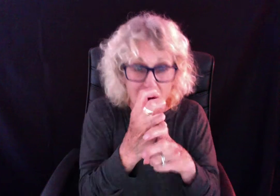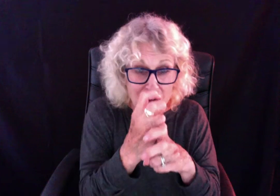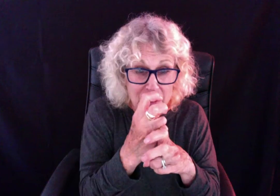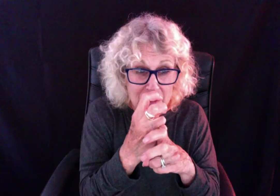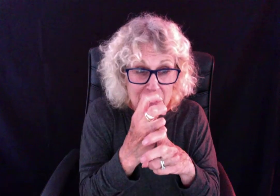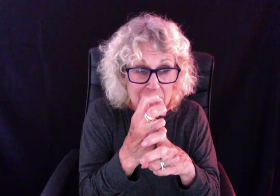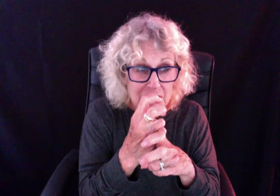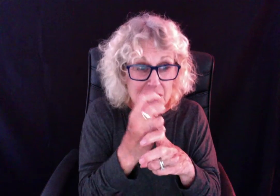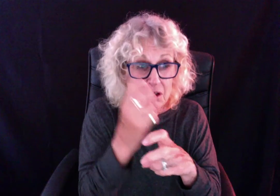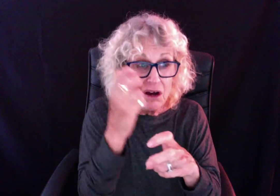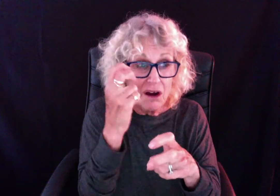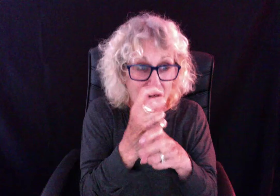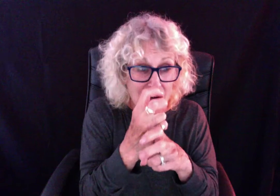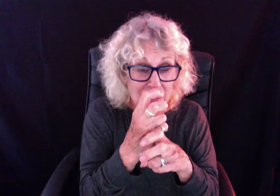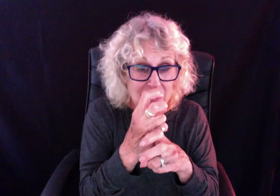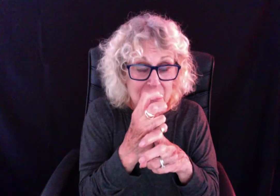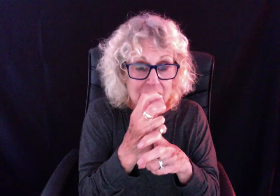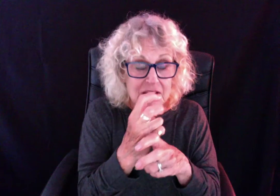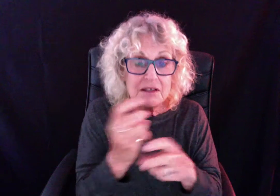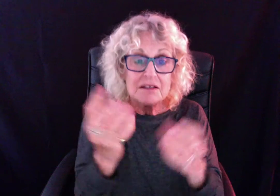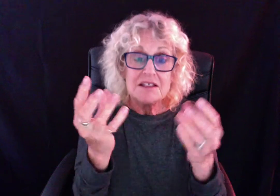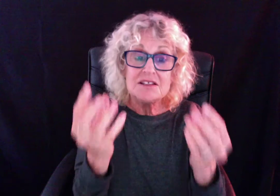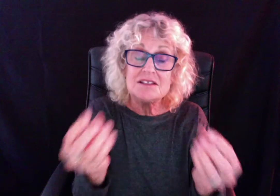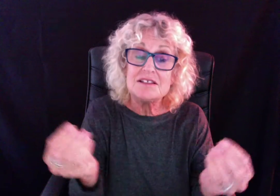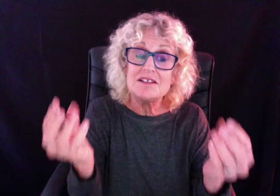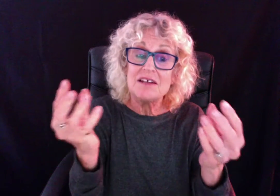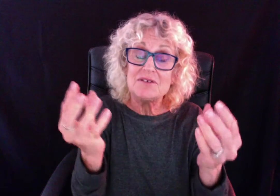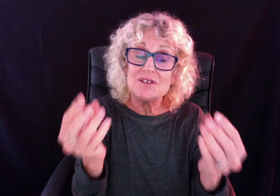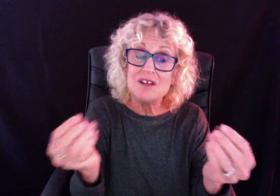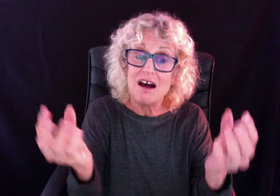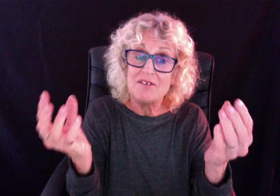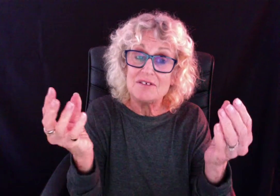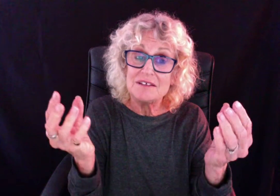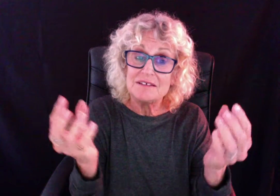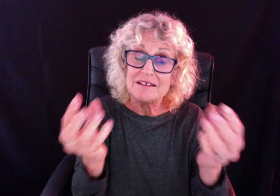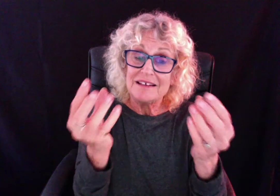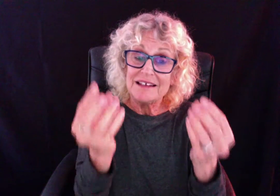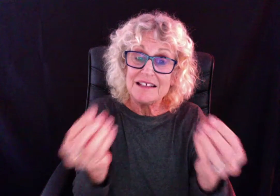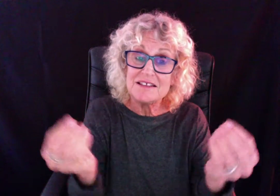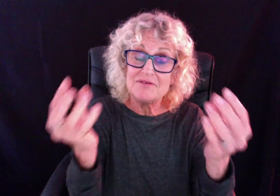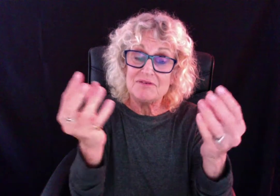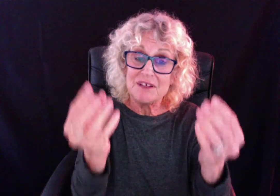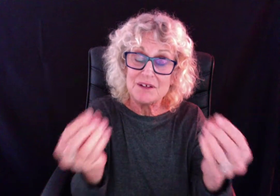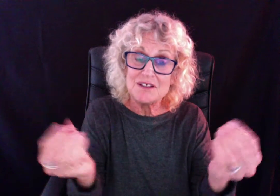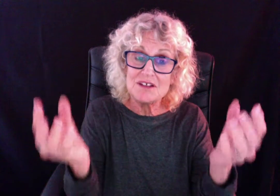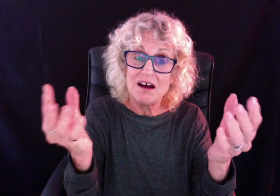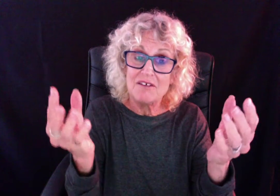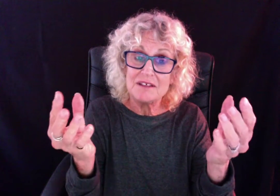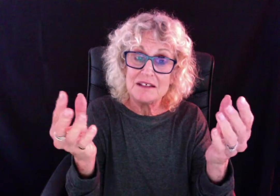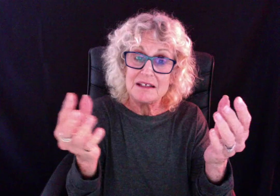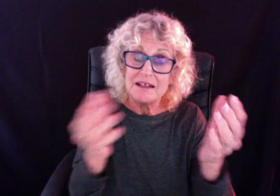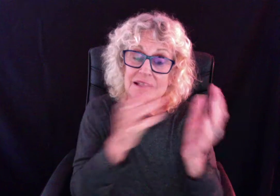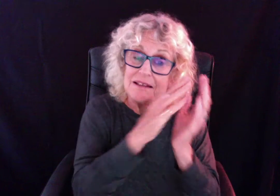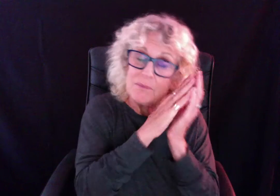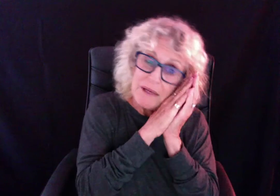hard. Hard, this is the sign for soft. It's very soft. The